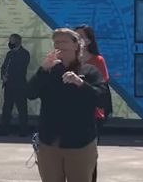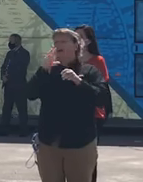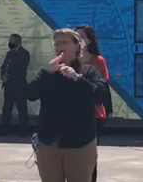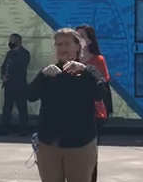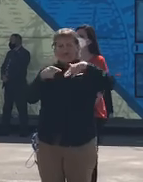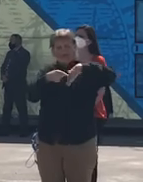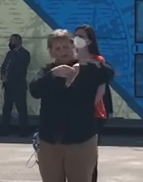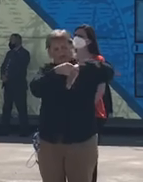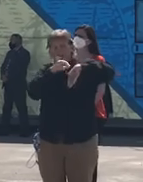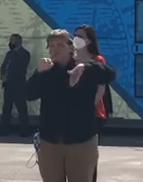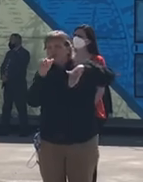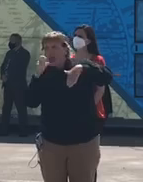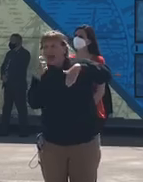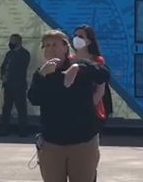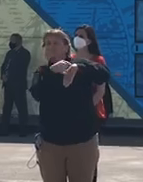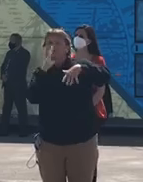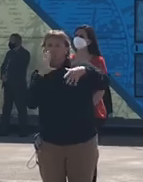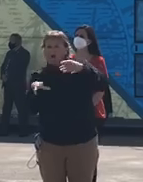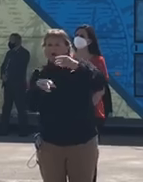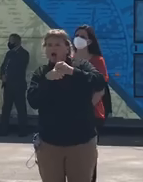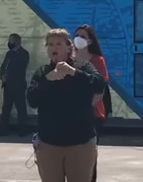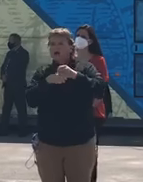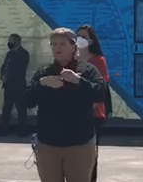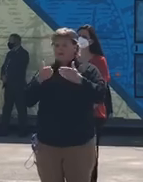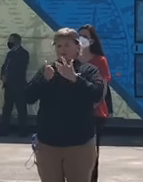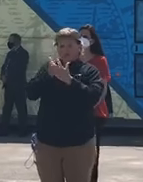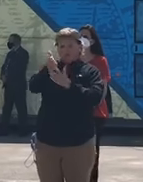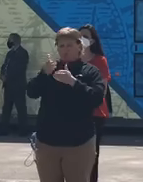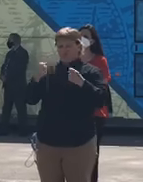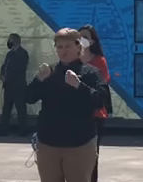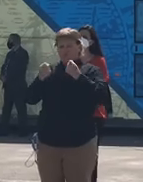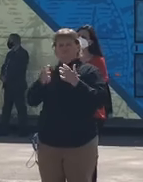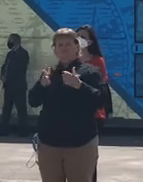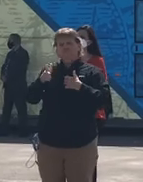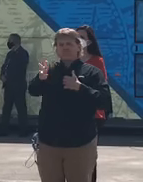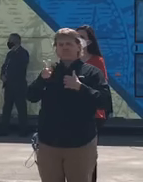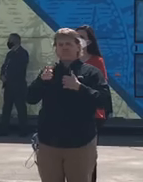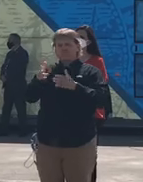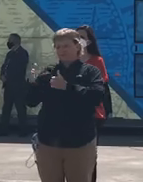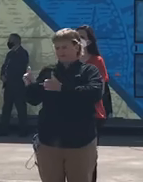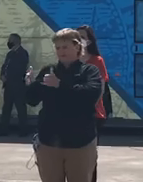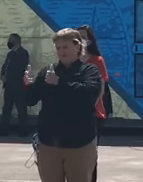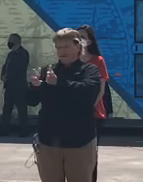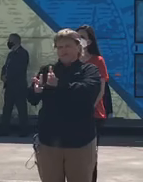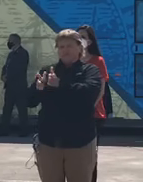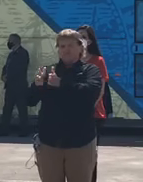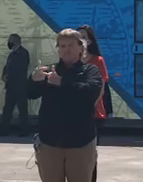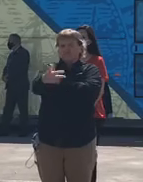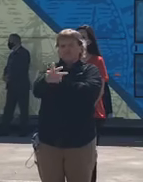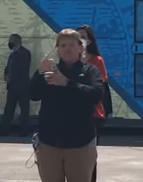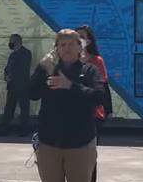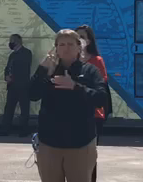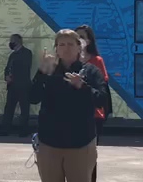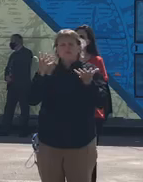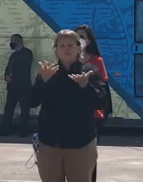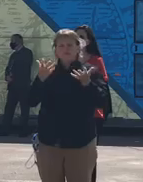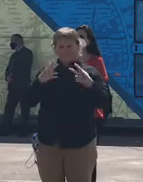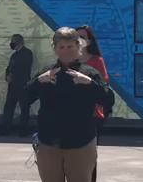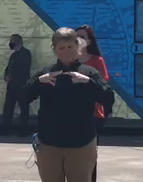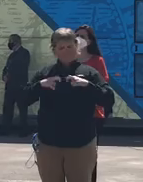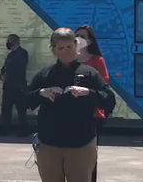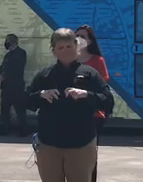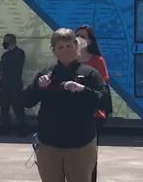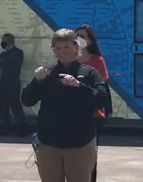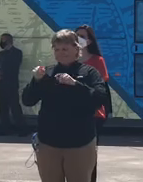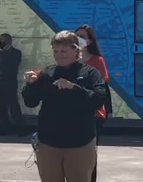for a while now. We're going to add a lane for antibodies, and we're going to look to expand beyond that. There's also, and we think it's going to